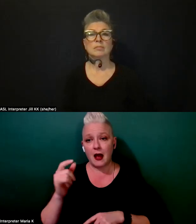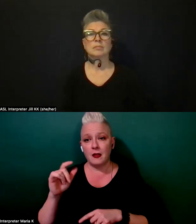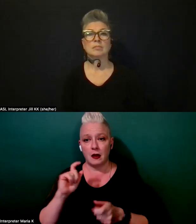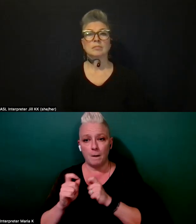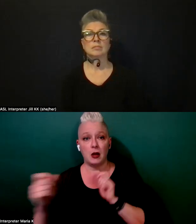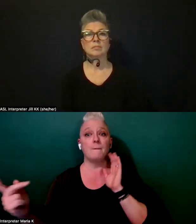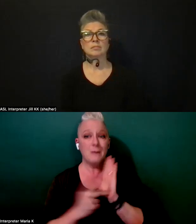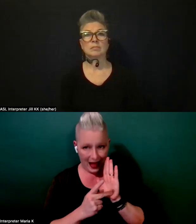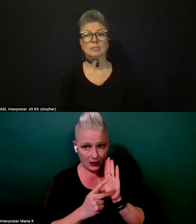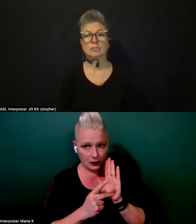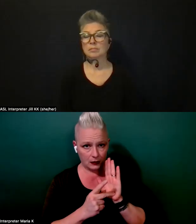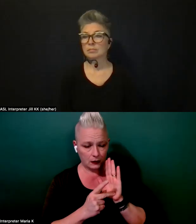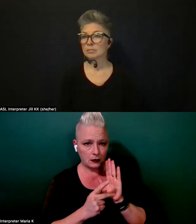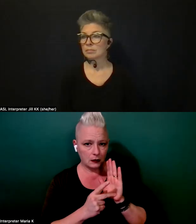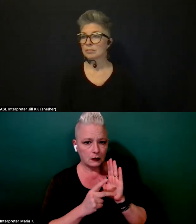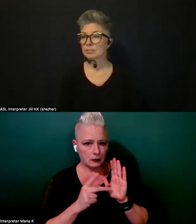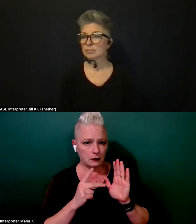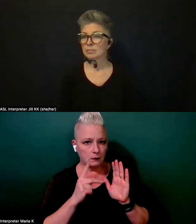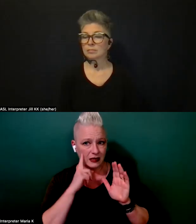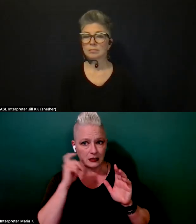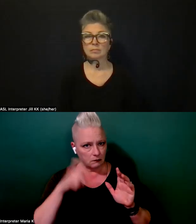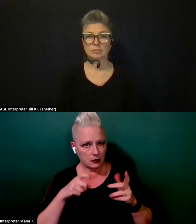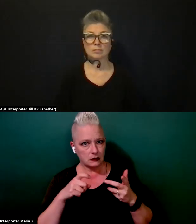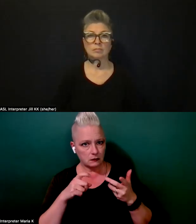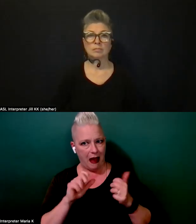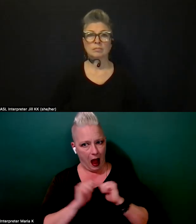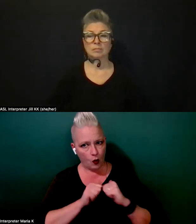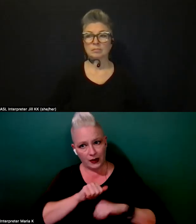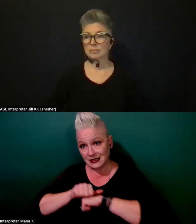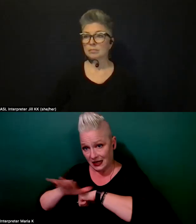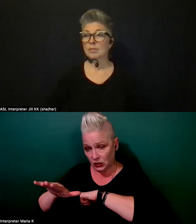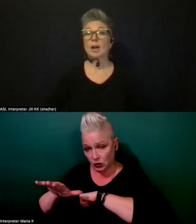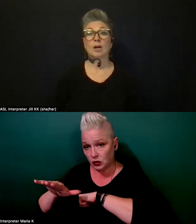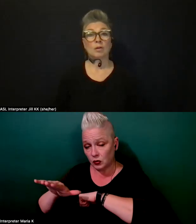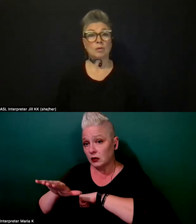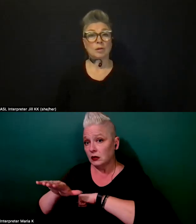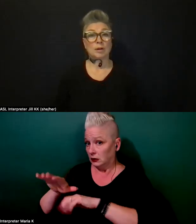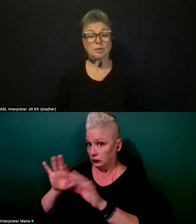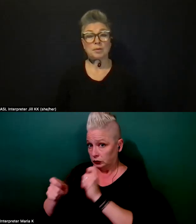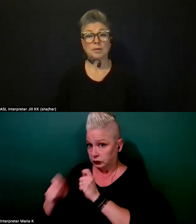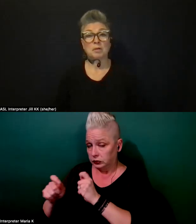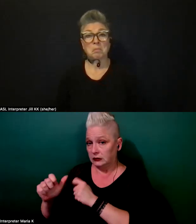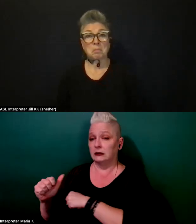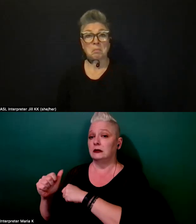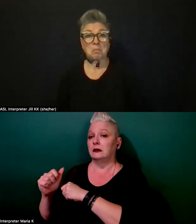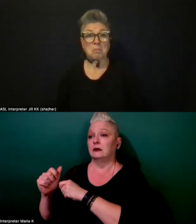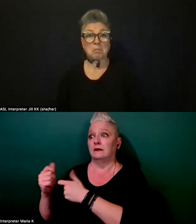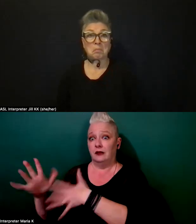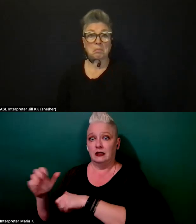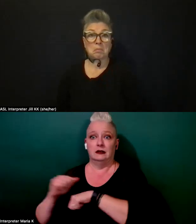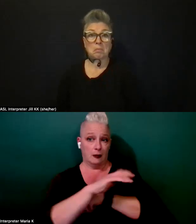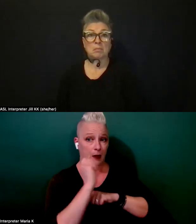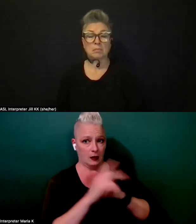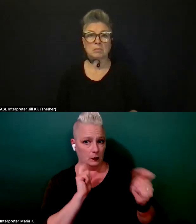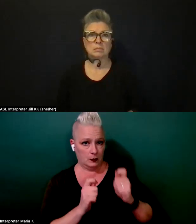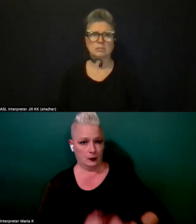send it back because it needs to be in its original condition. So that's always something labor-wise I have to think about.